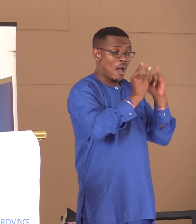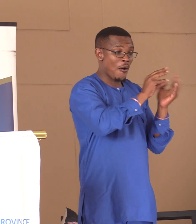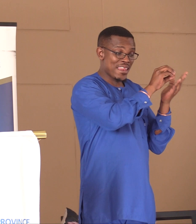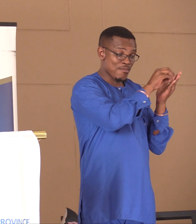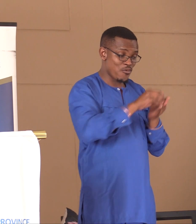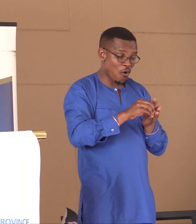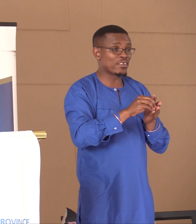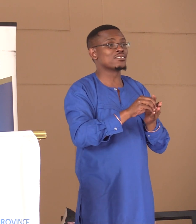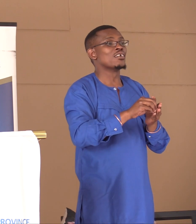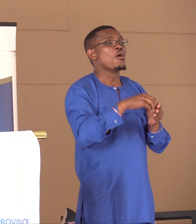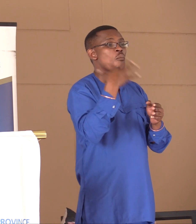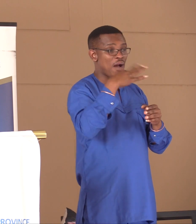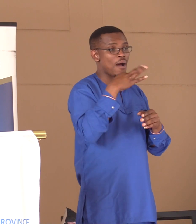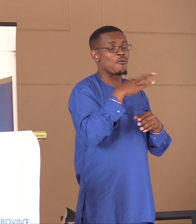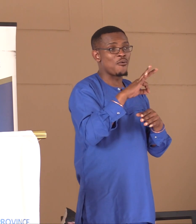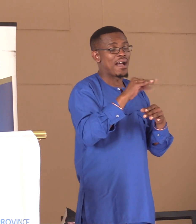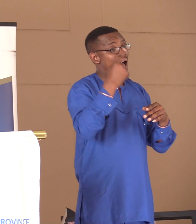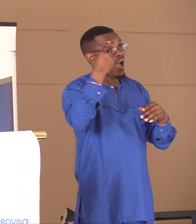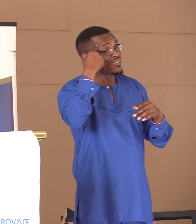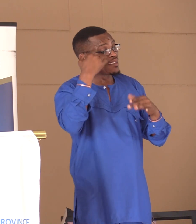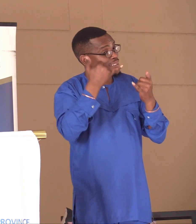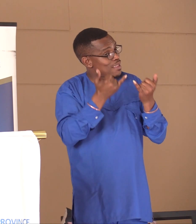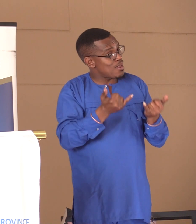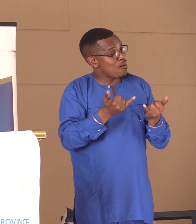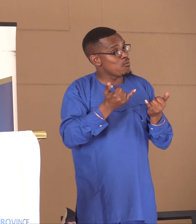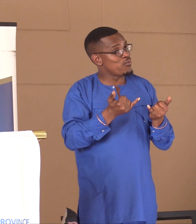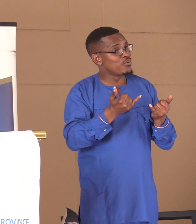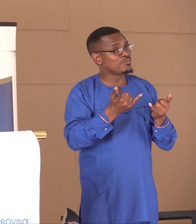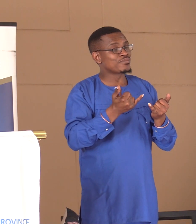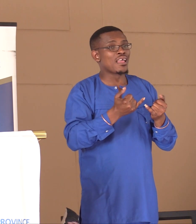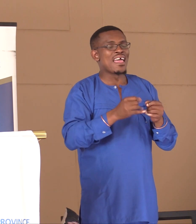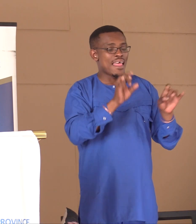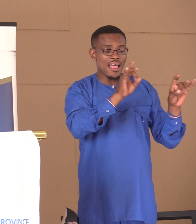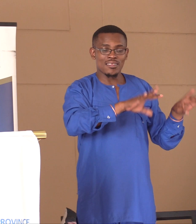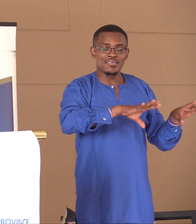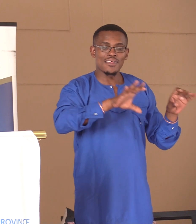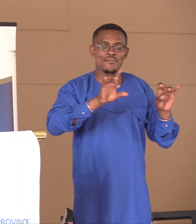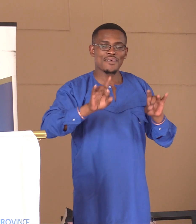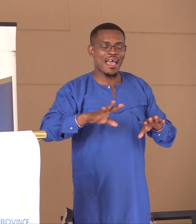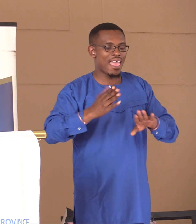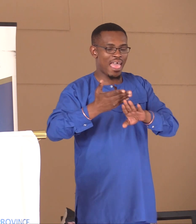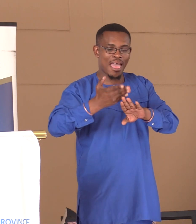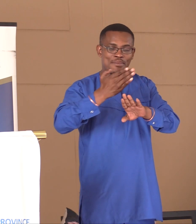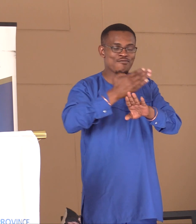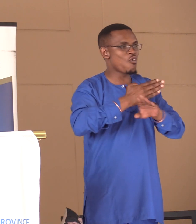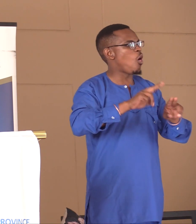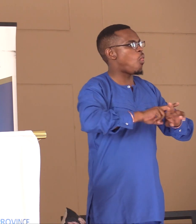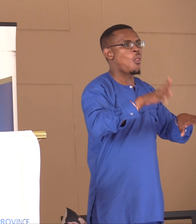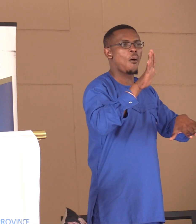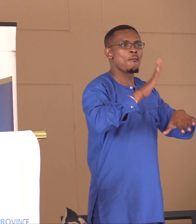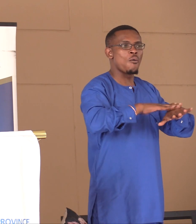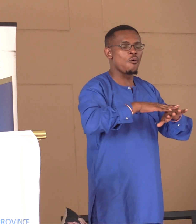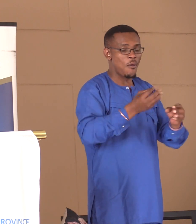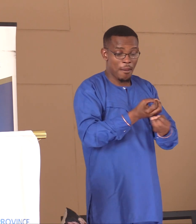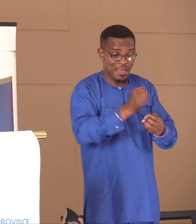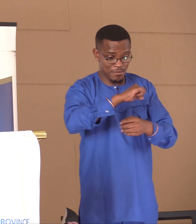bagolo. Ke nagana gore gone yanongyana tshotlego e le ya rona e fedile, re tlile go tshwana le bone ba ba yang ko ditoropong.